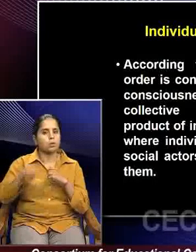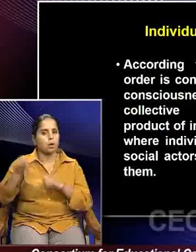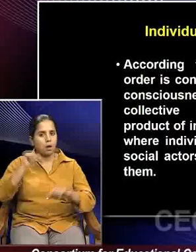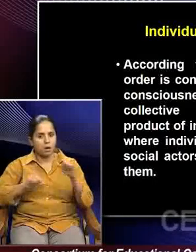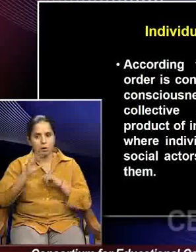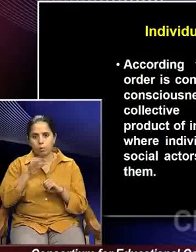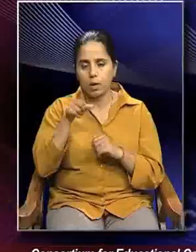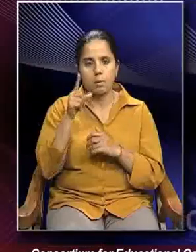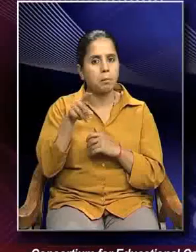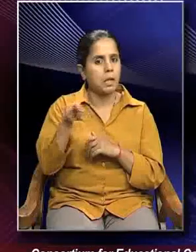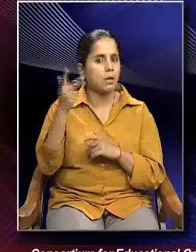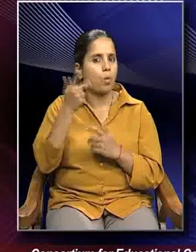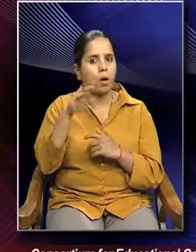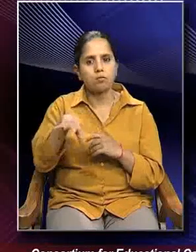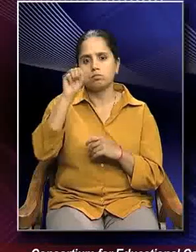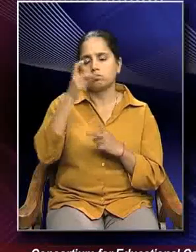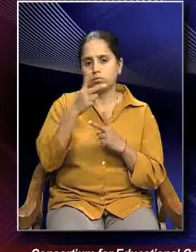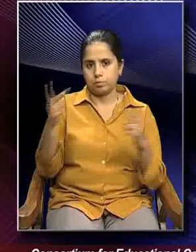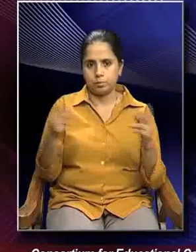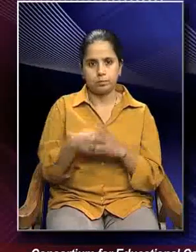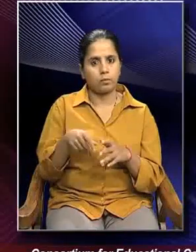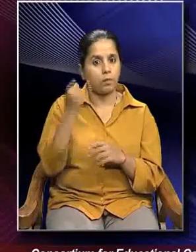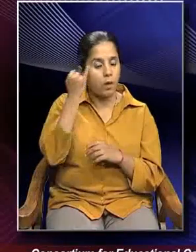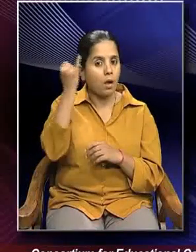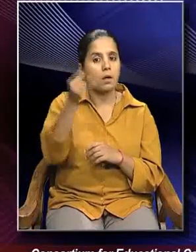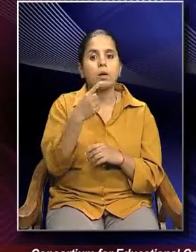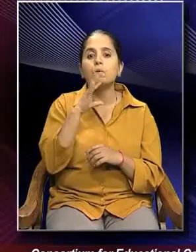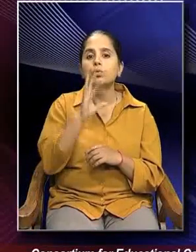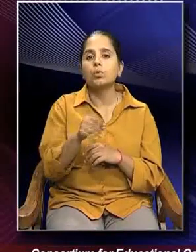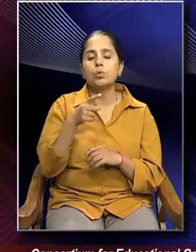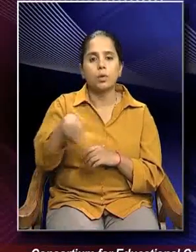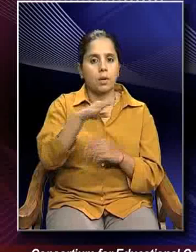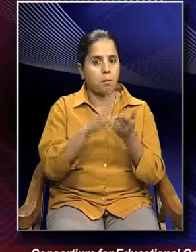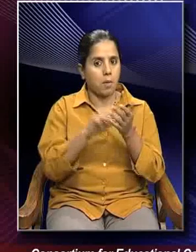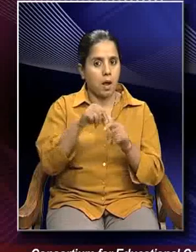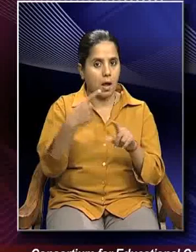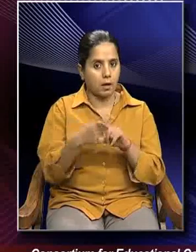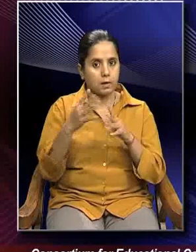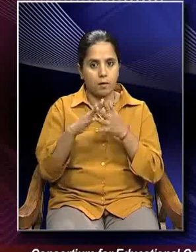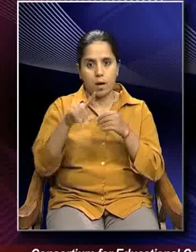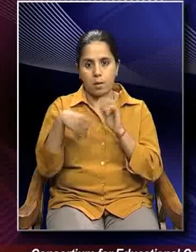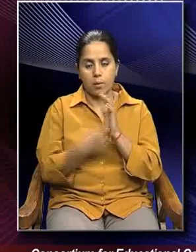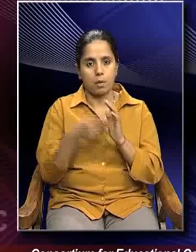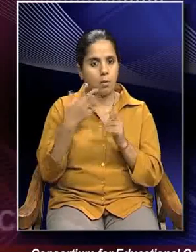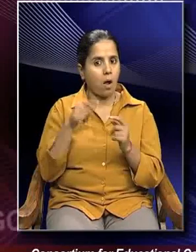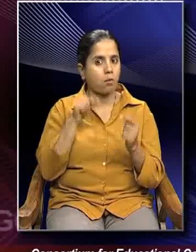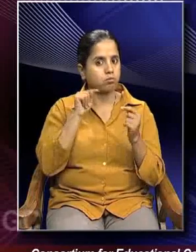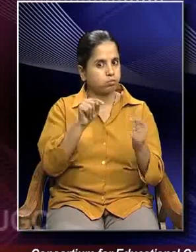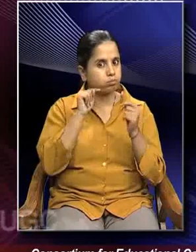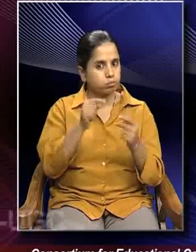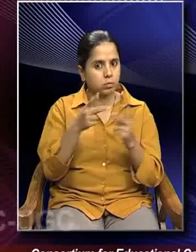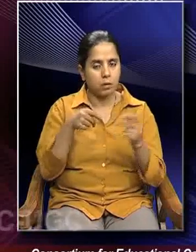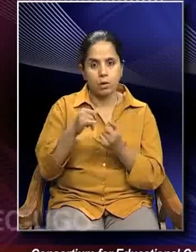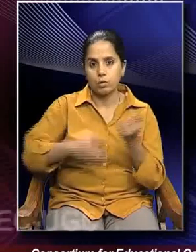the meaning for them. So the idea is that Max Weber was arguing that